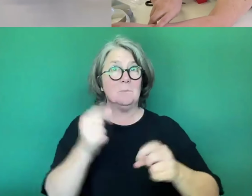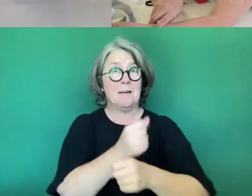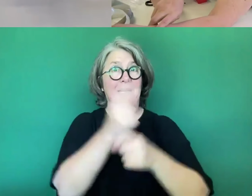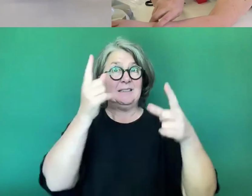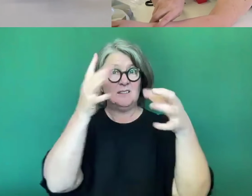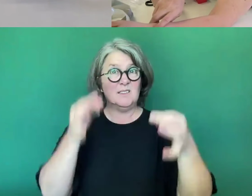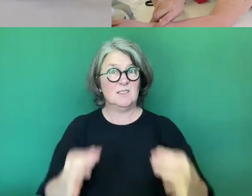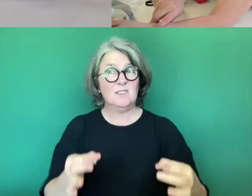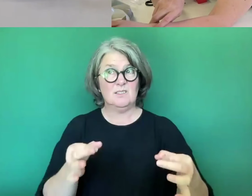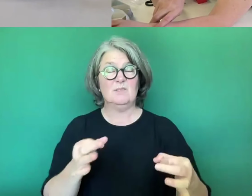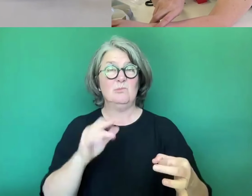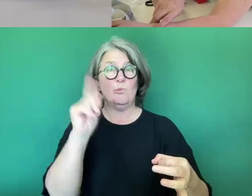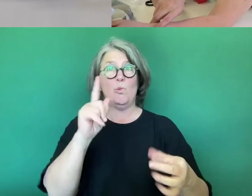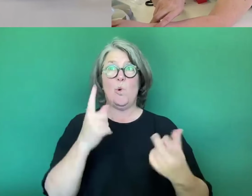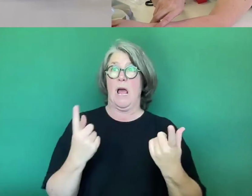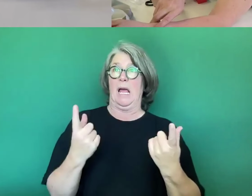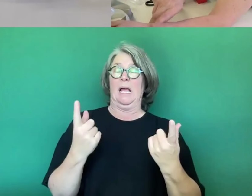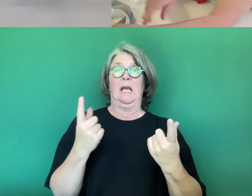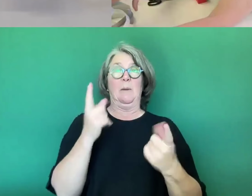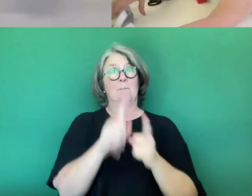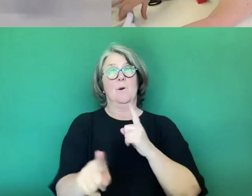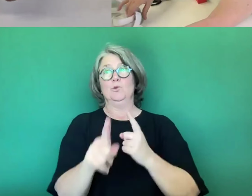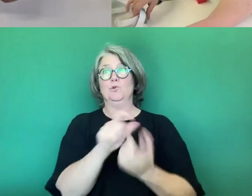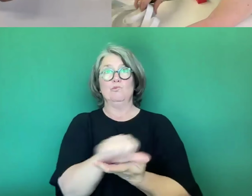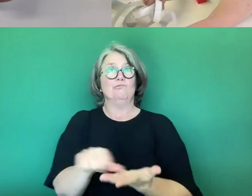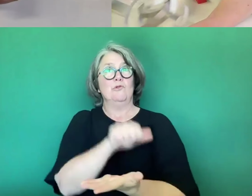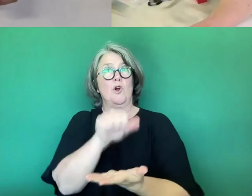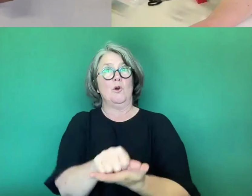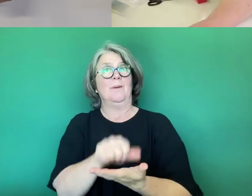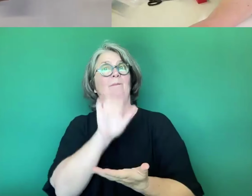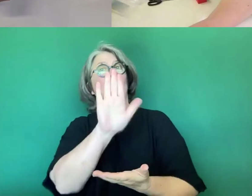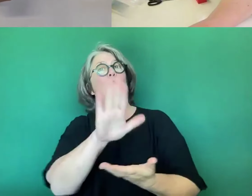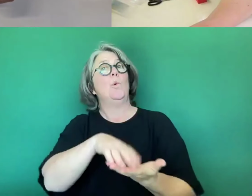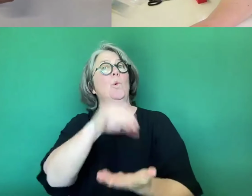appropriate for you to use with your students.